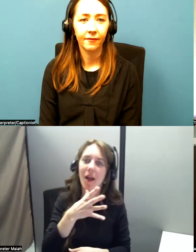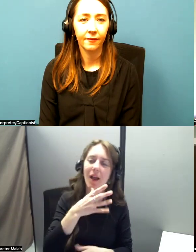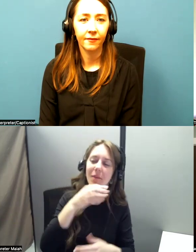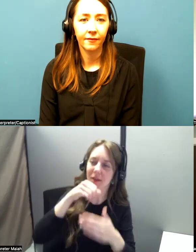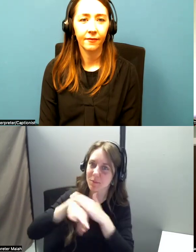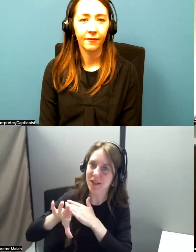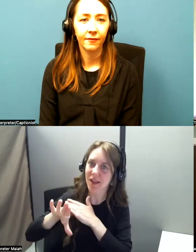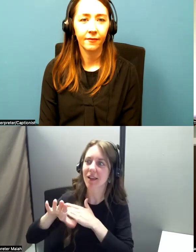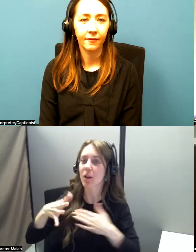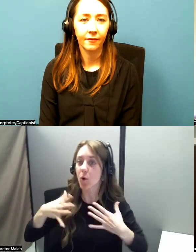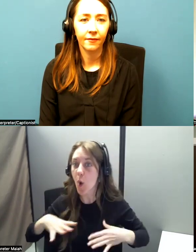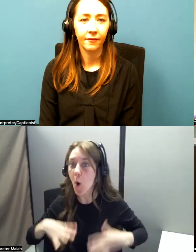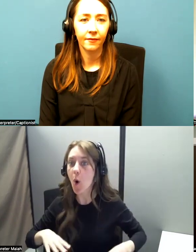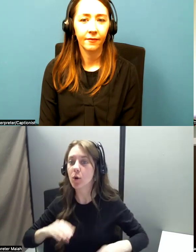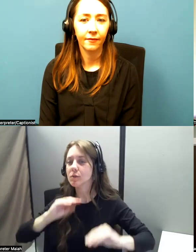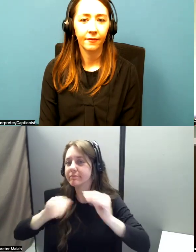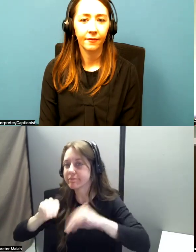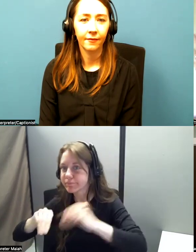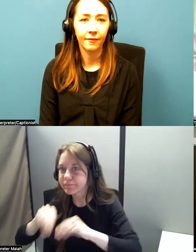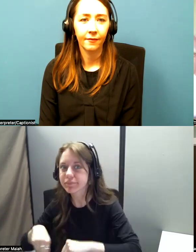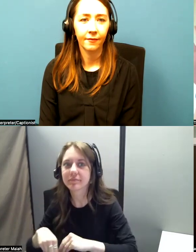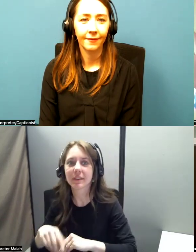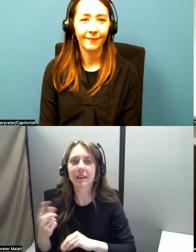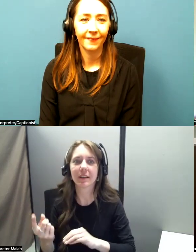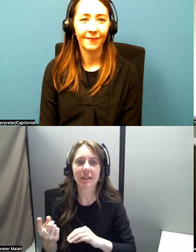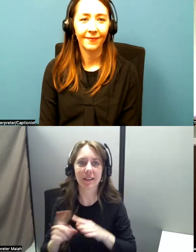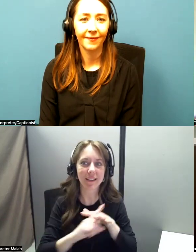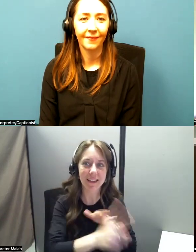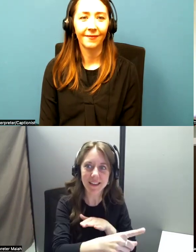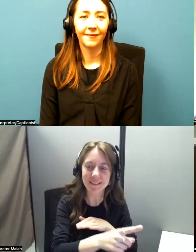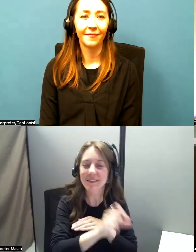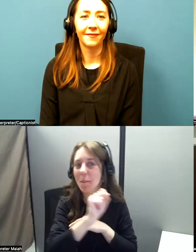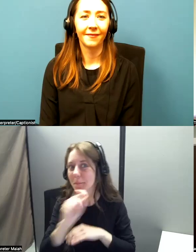walked out, come back in, and planted. Like,